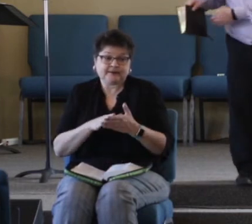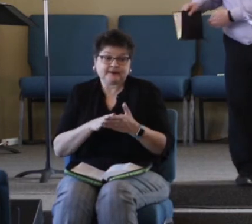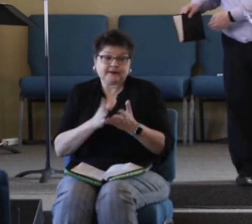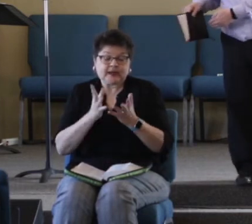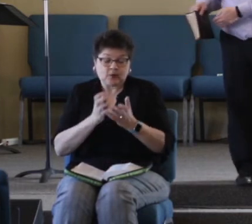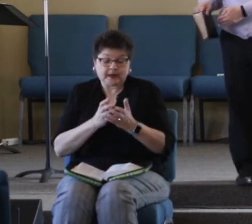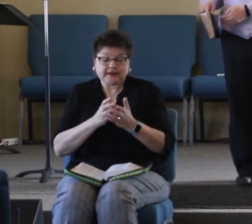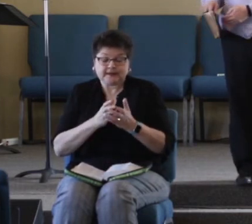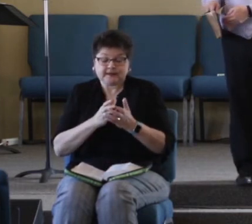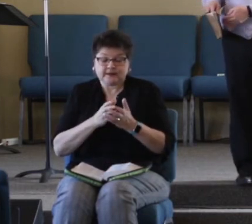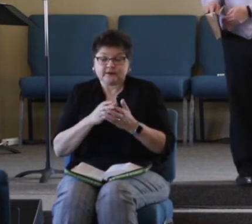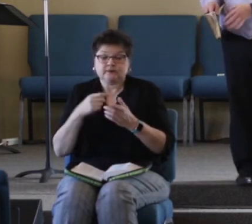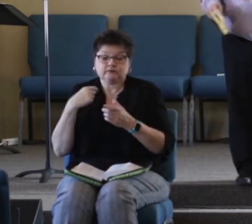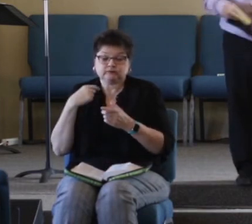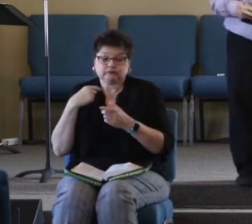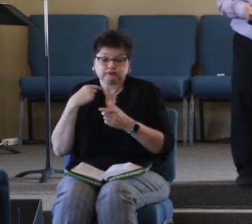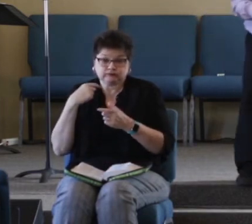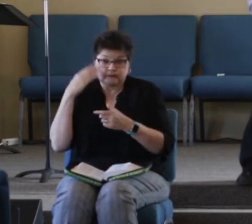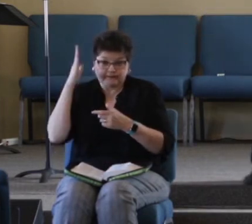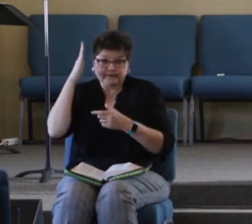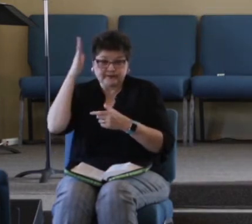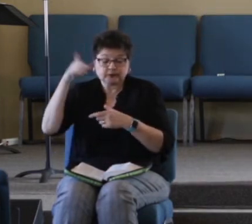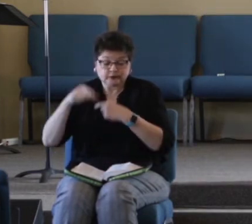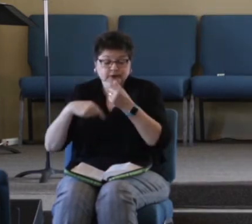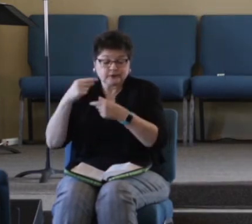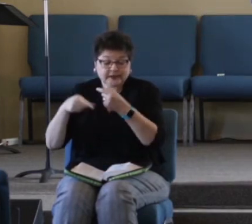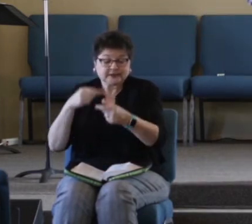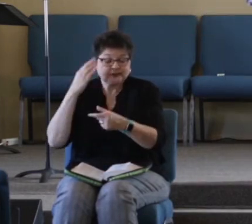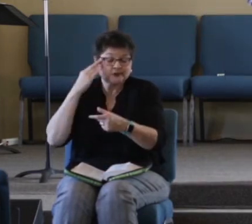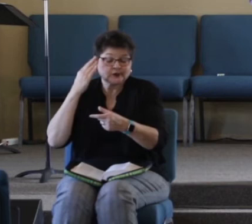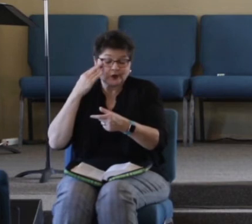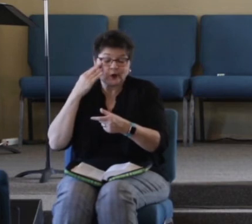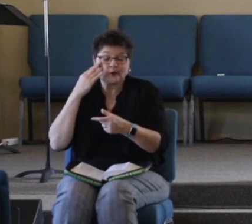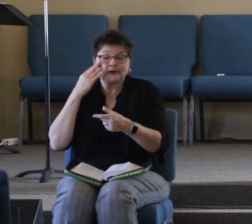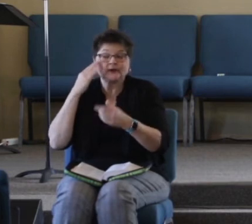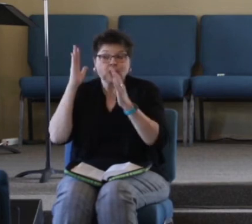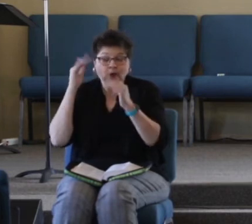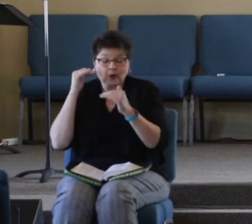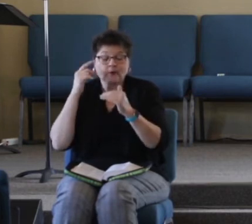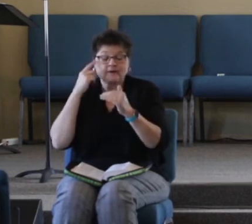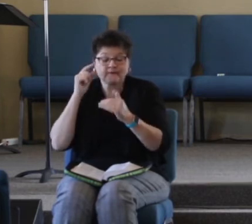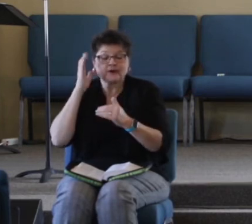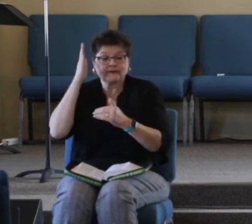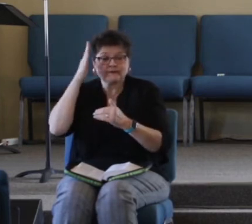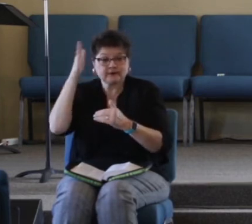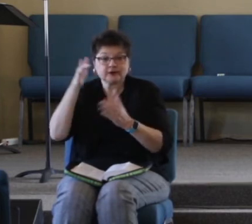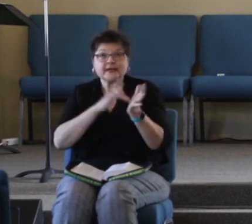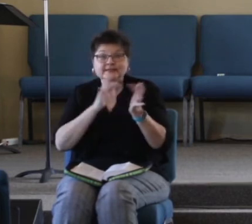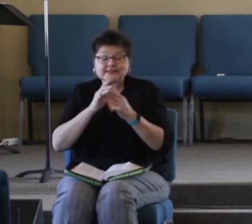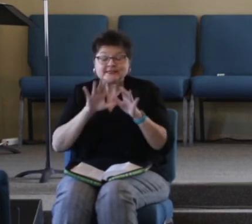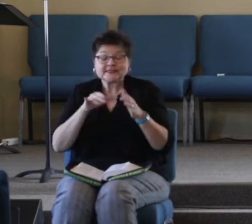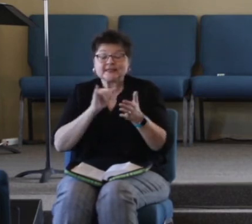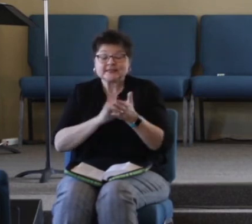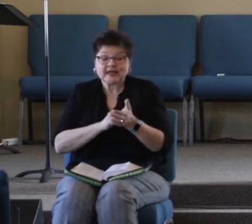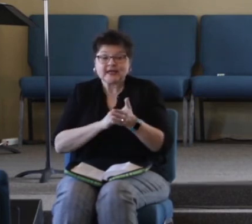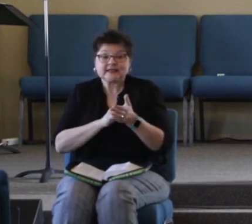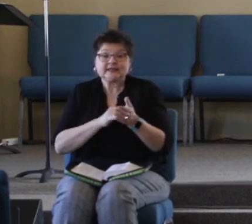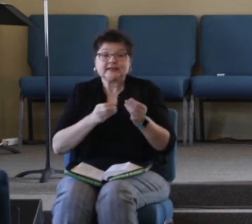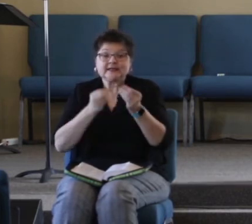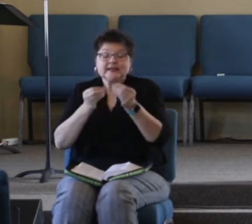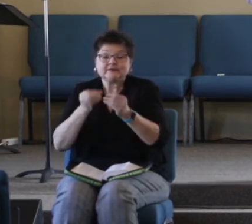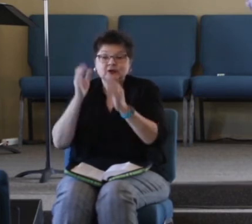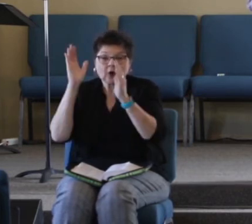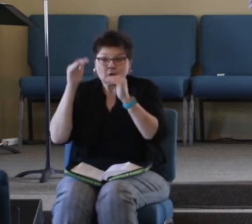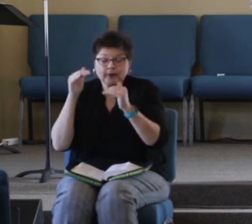the future. And that's what Jesus brings. He brings hope to each and every person that there is a